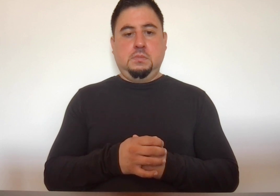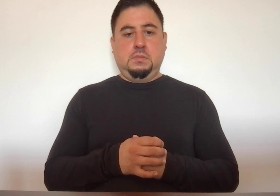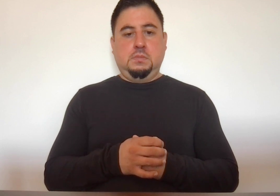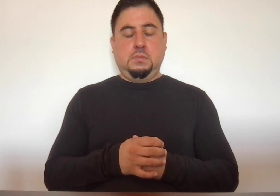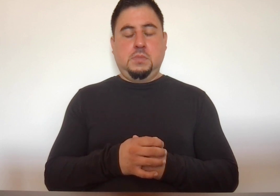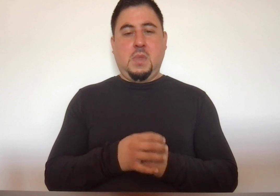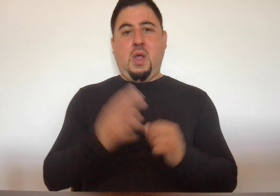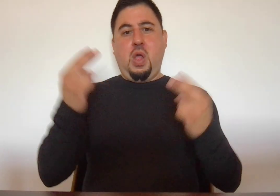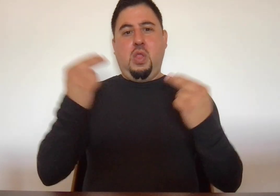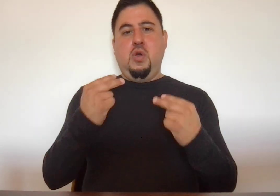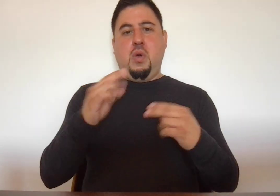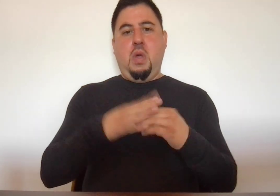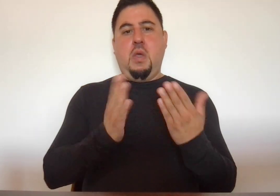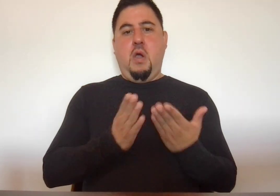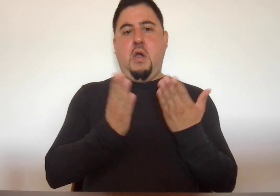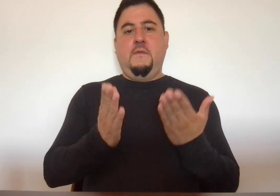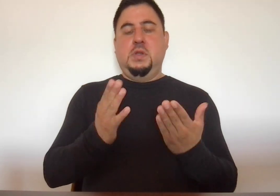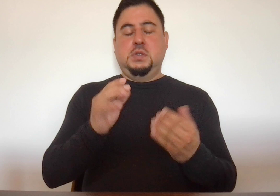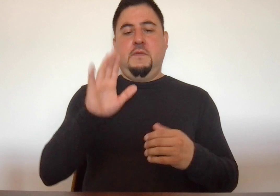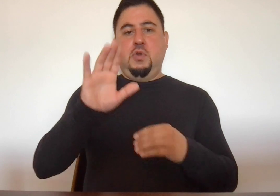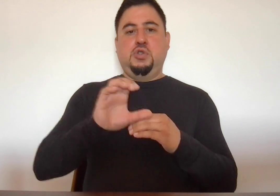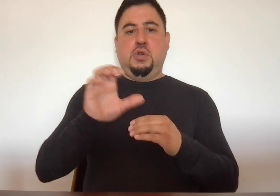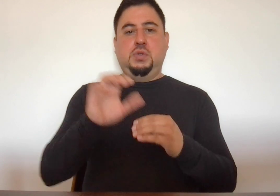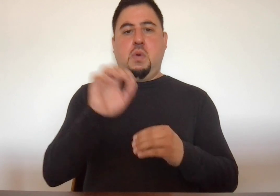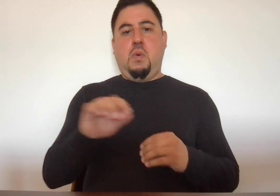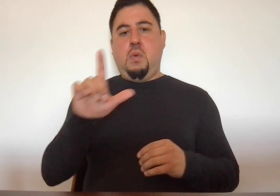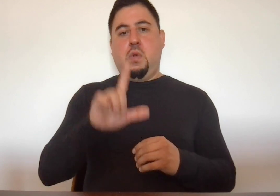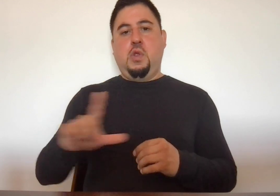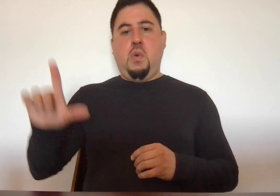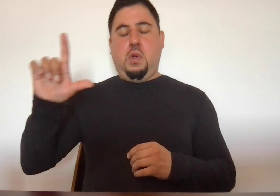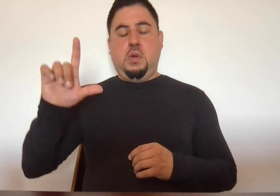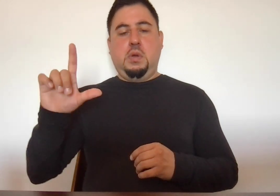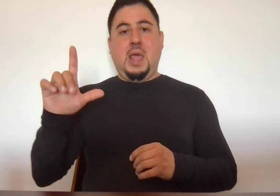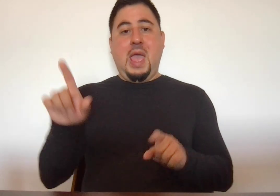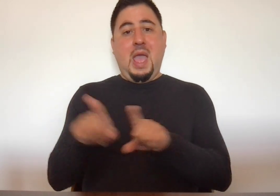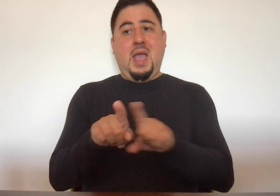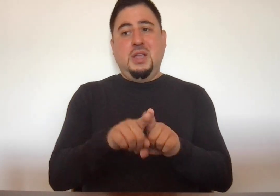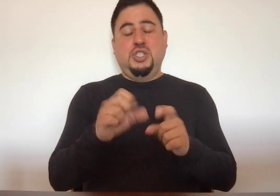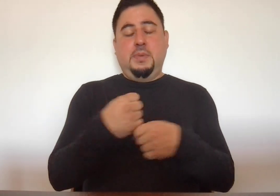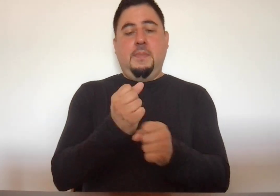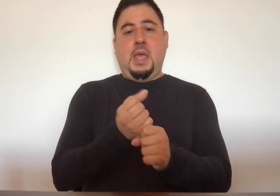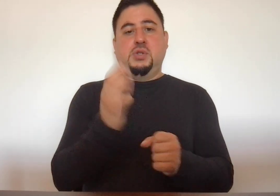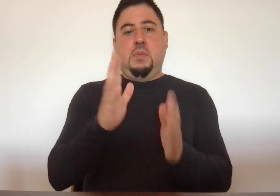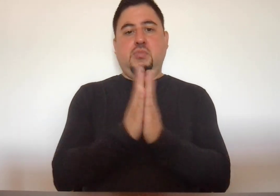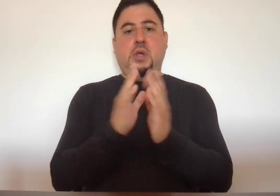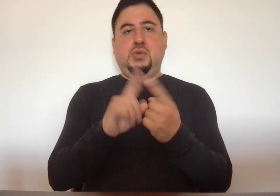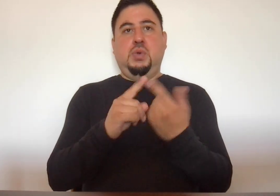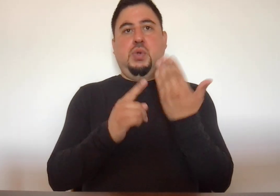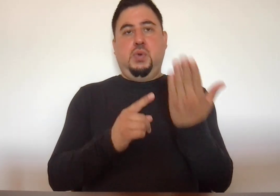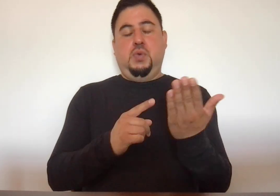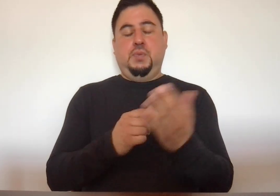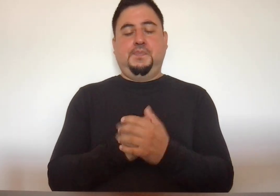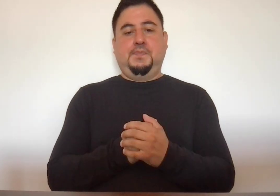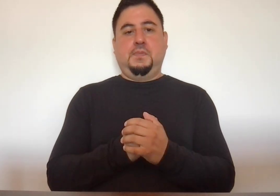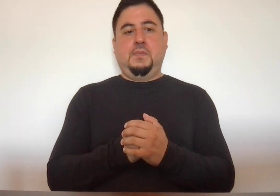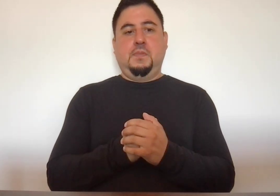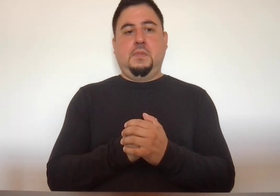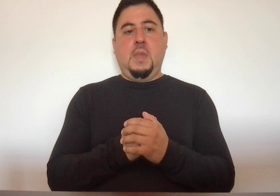Look upon the offerings of your church, O Lord, as she makes her prayer to you, and grant that